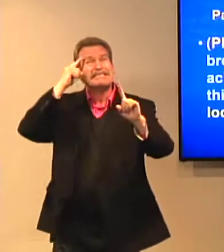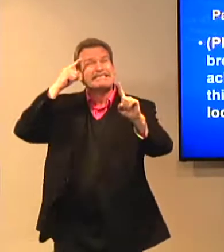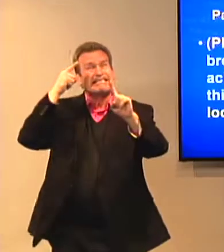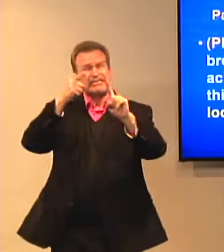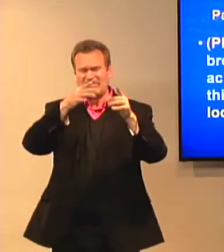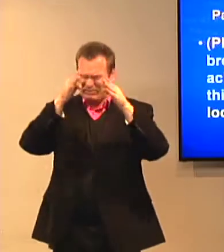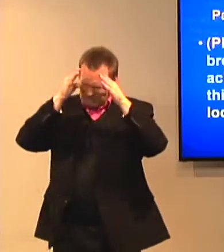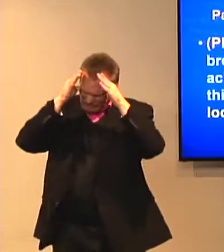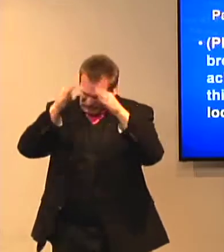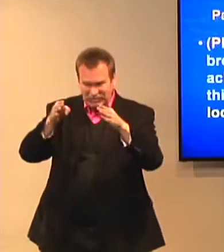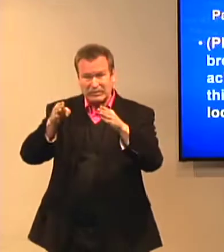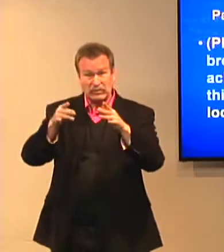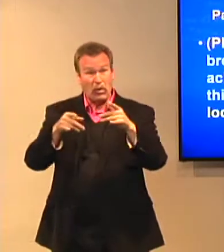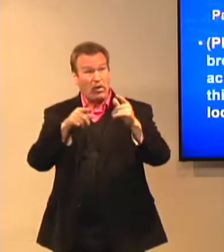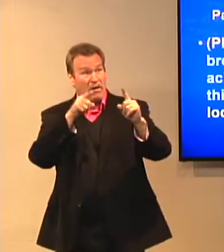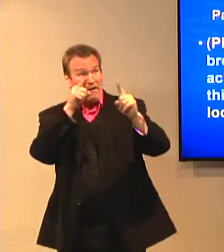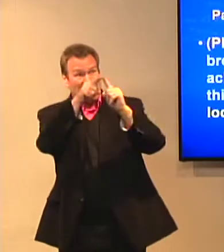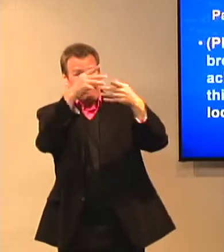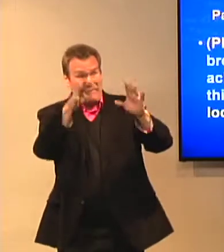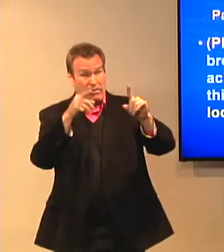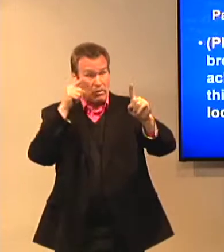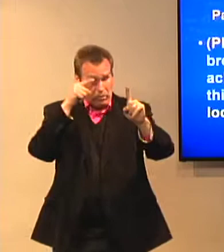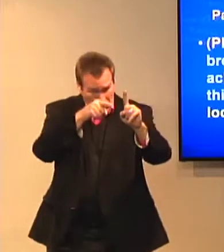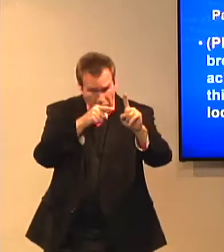I am focusing on this one thing."